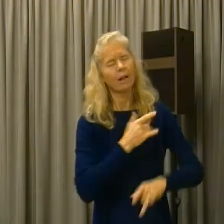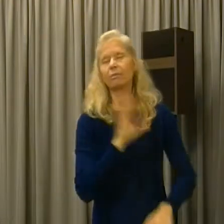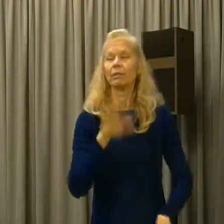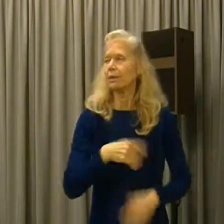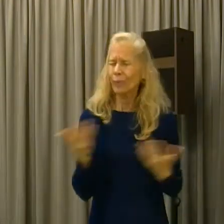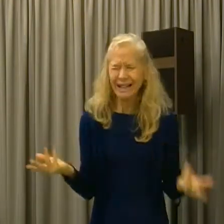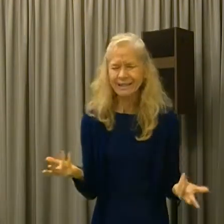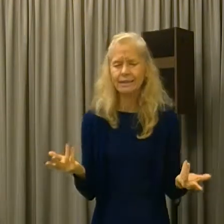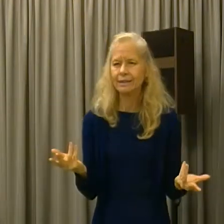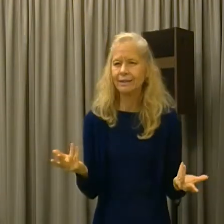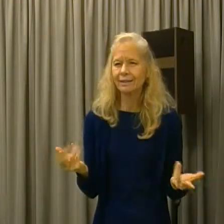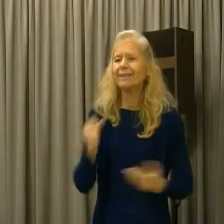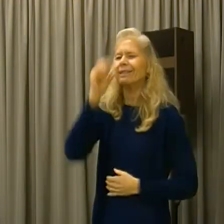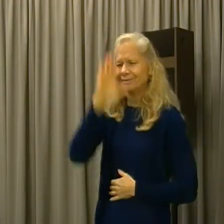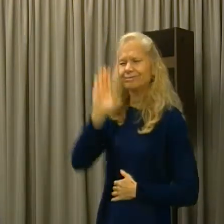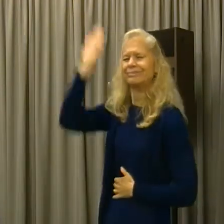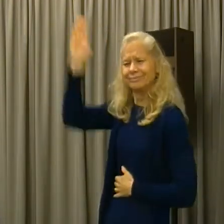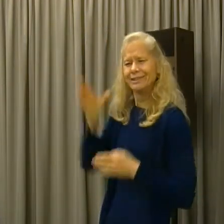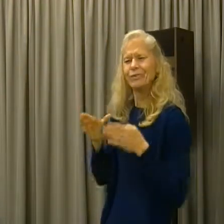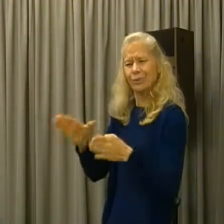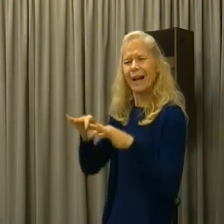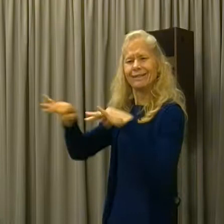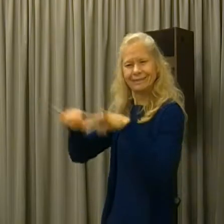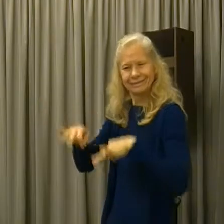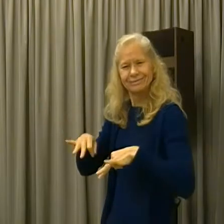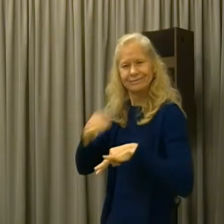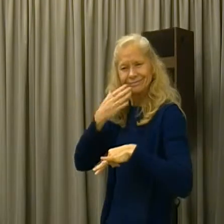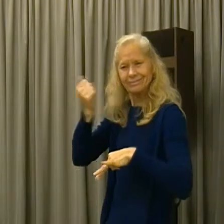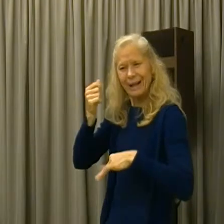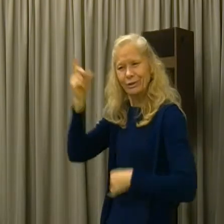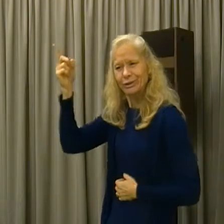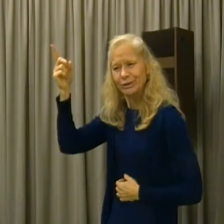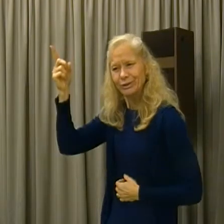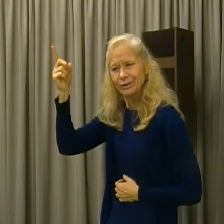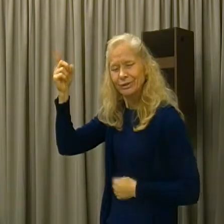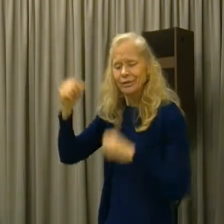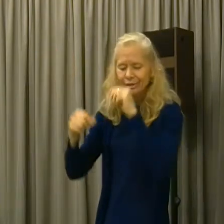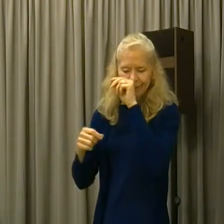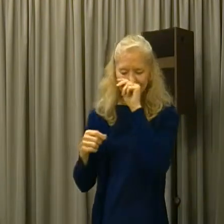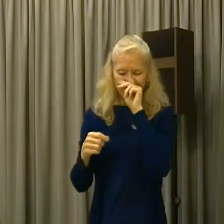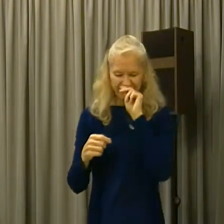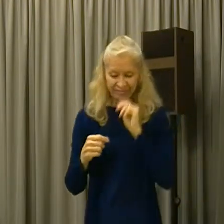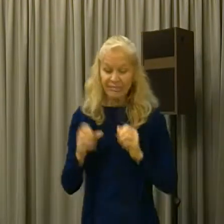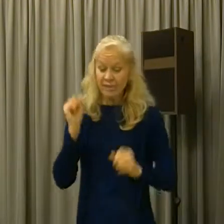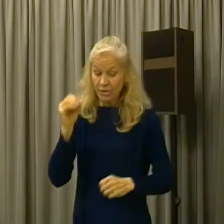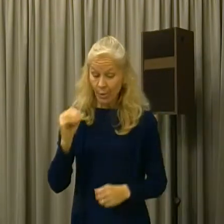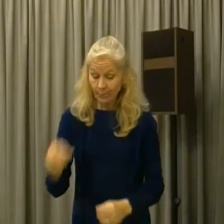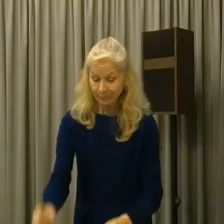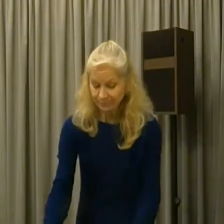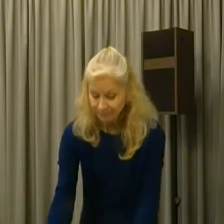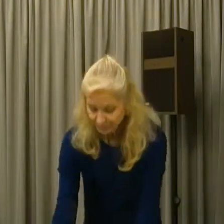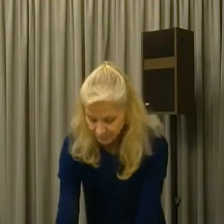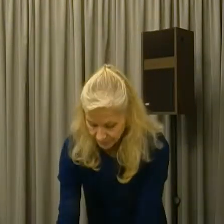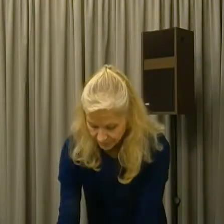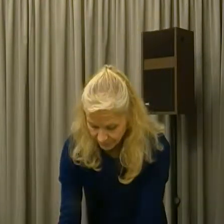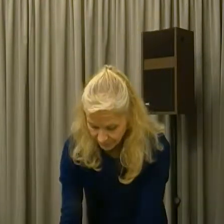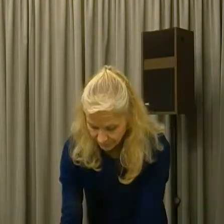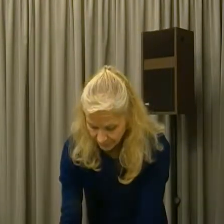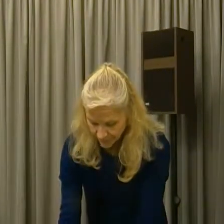thought inspection. See, we gather our thoughts, they must be examined what? In the light of